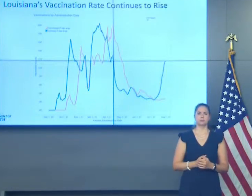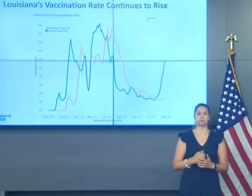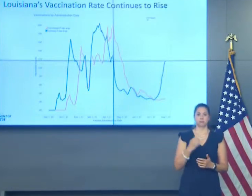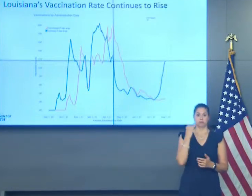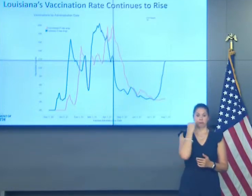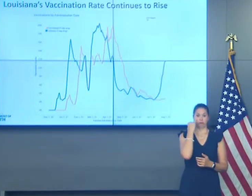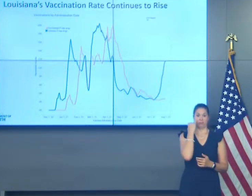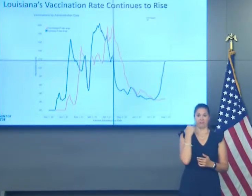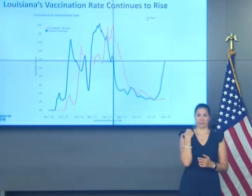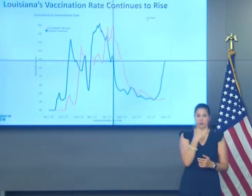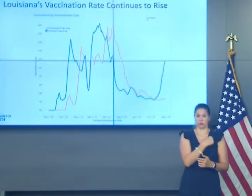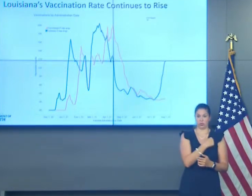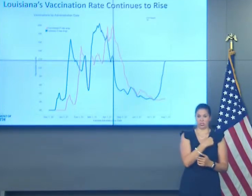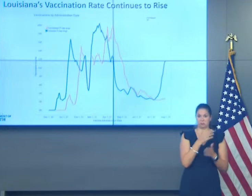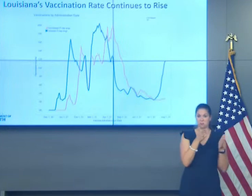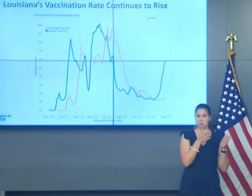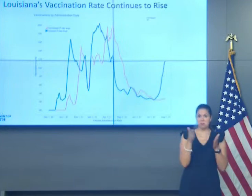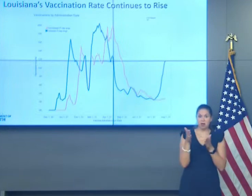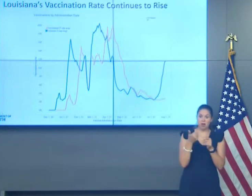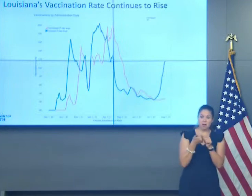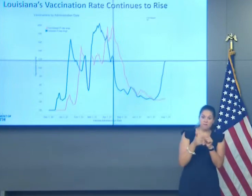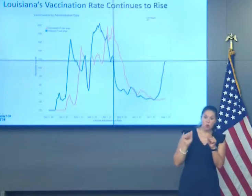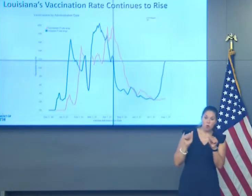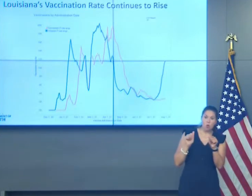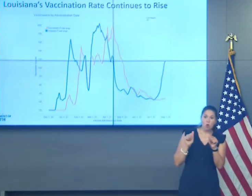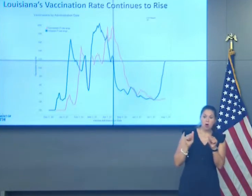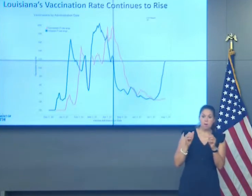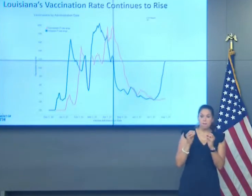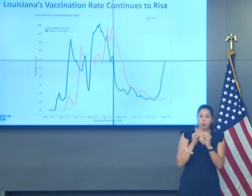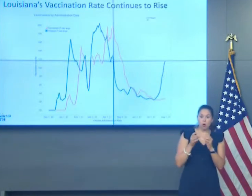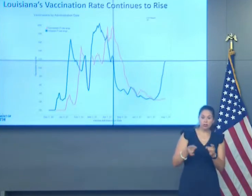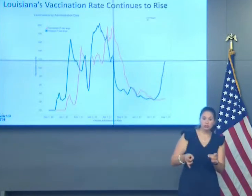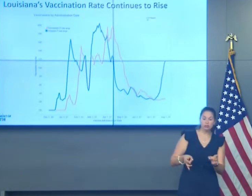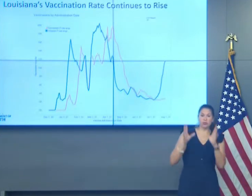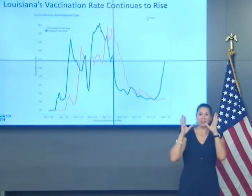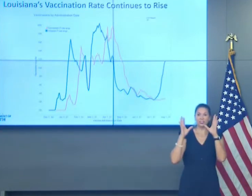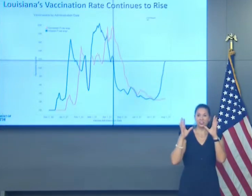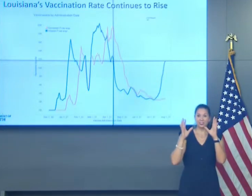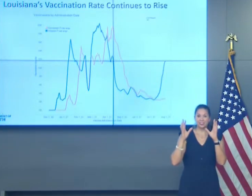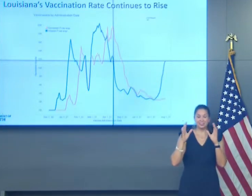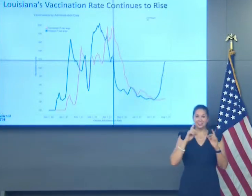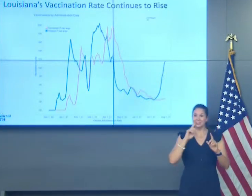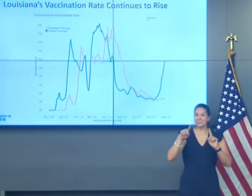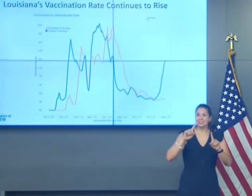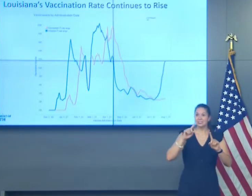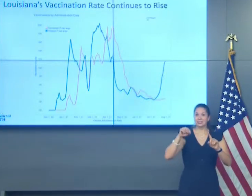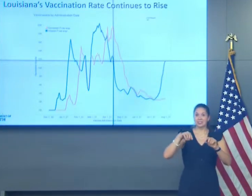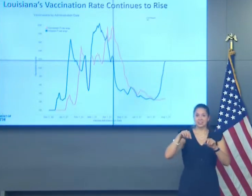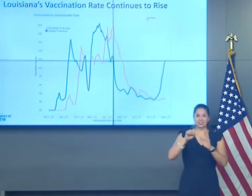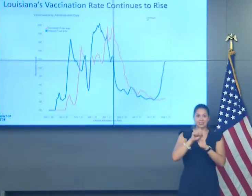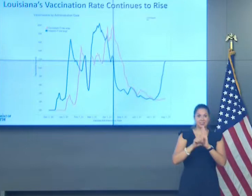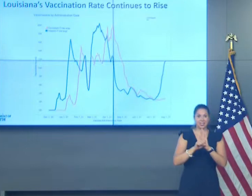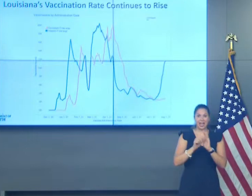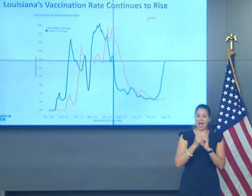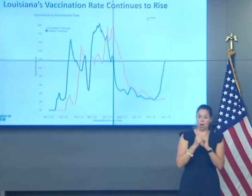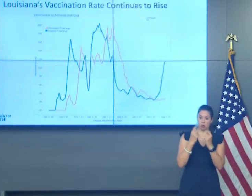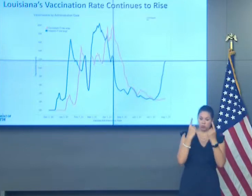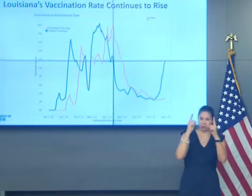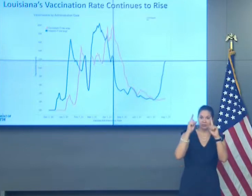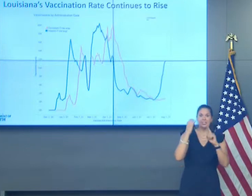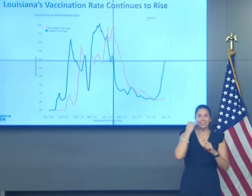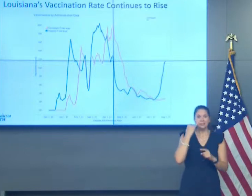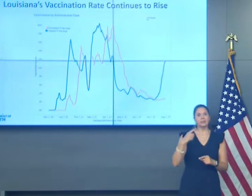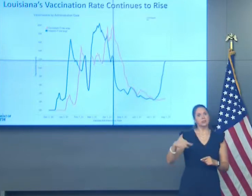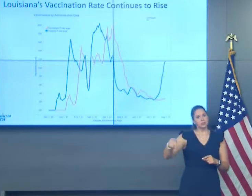If we are going to avoid more drastic measures in this state, the only way we are going to be successful in that is if